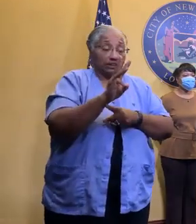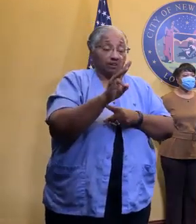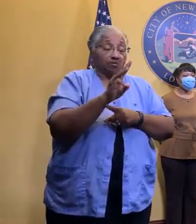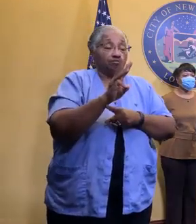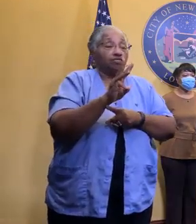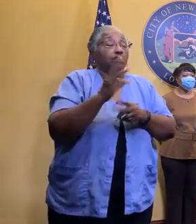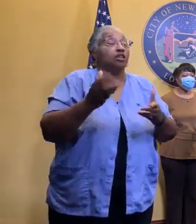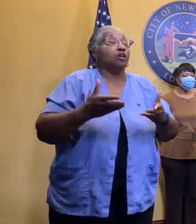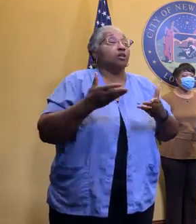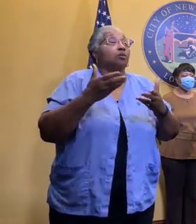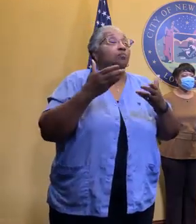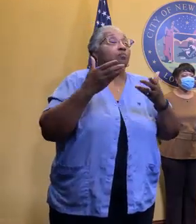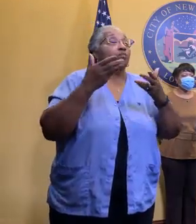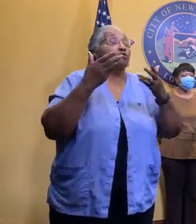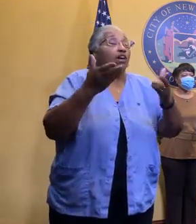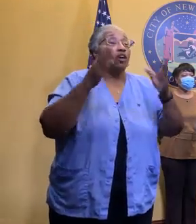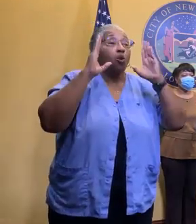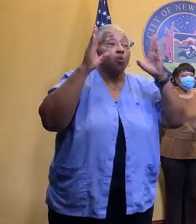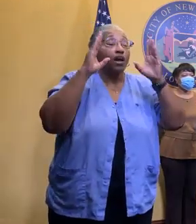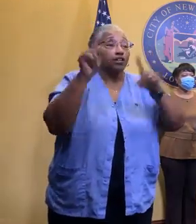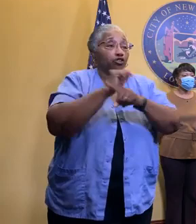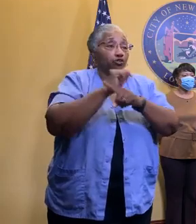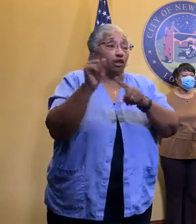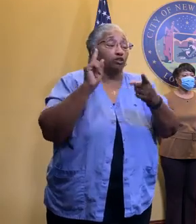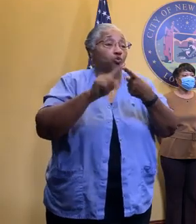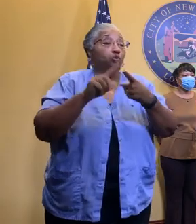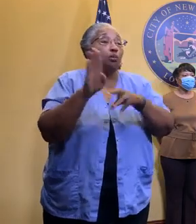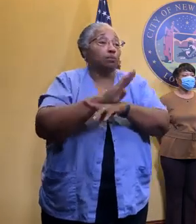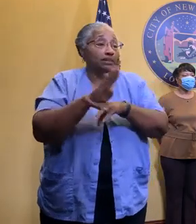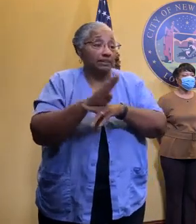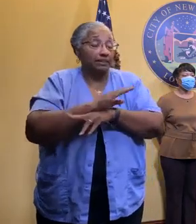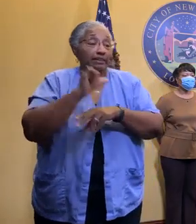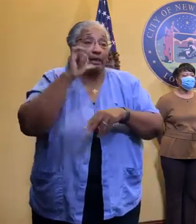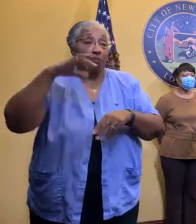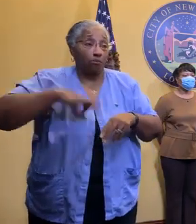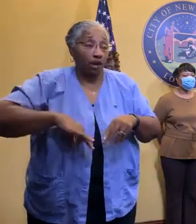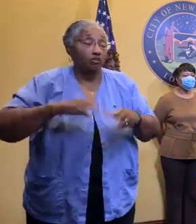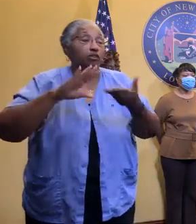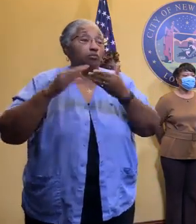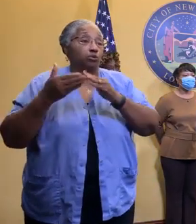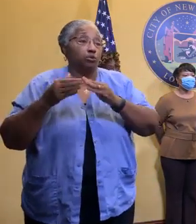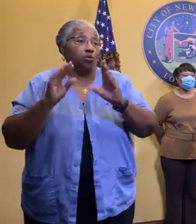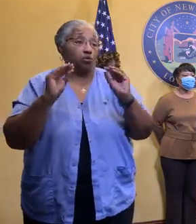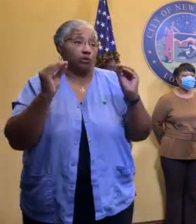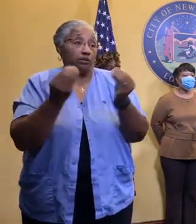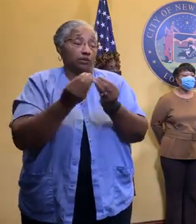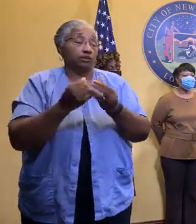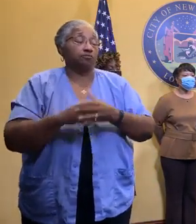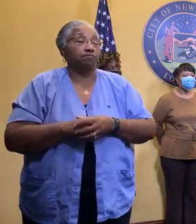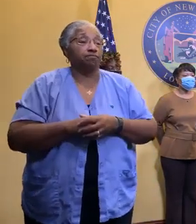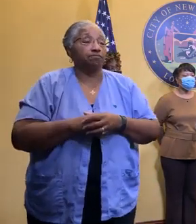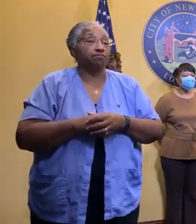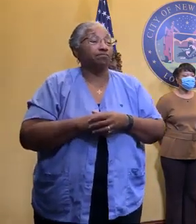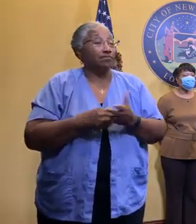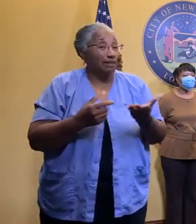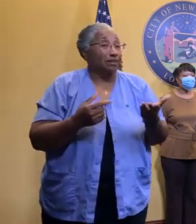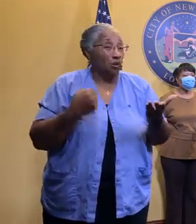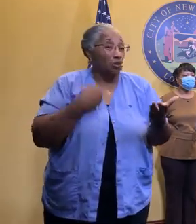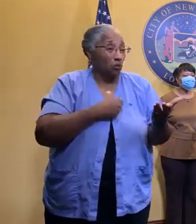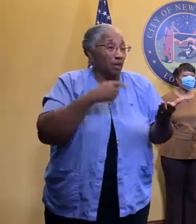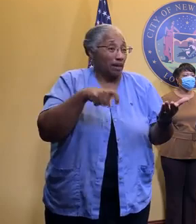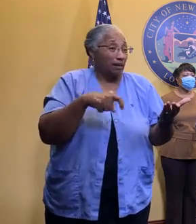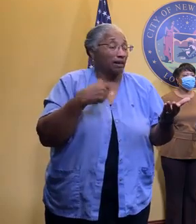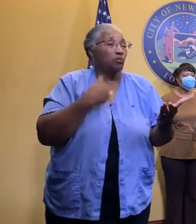providing childhood trauma awareness training to businesses, nonprofits, and community organizations. That's really what we need. We have